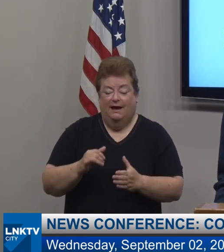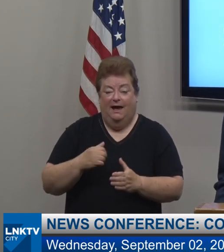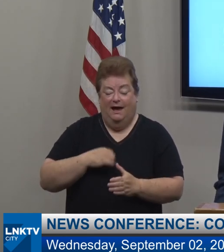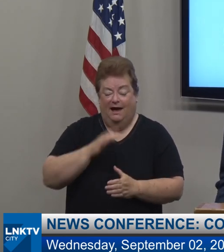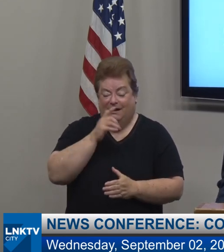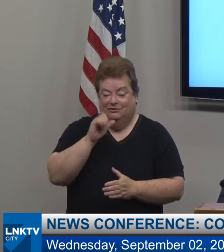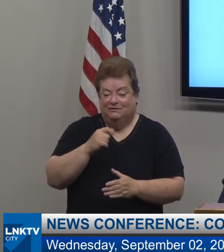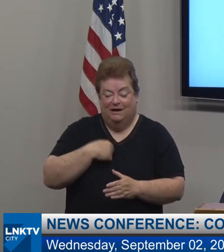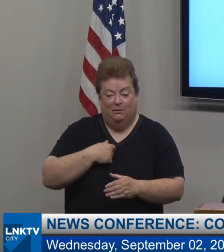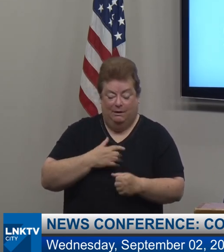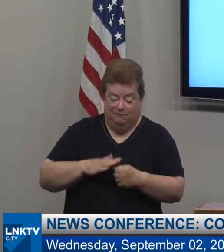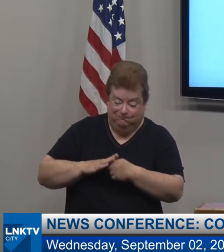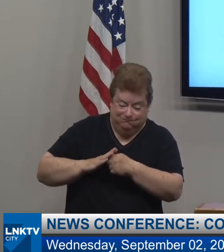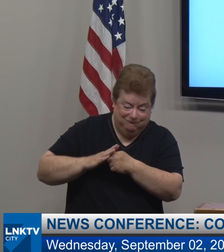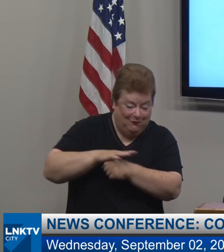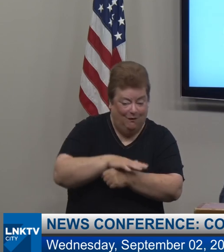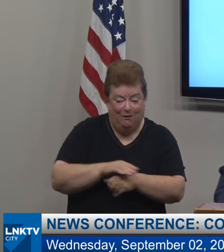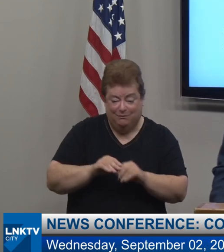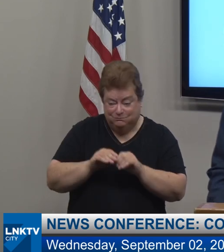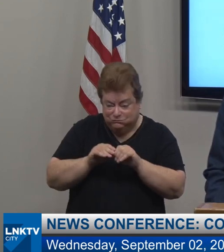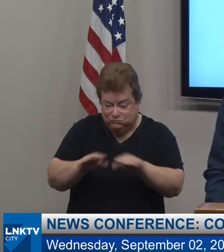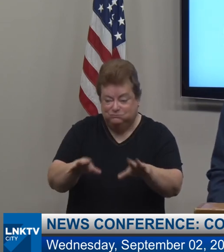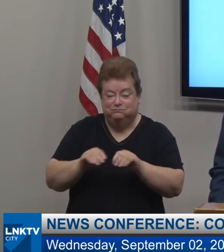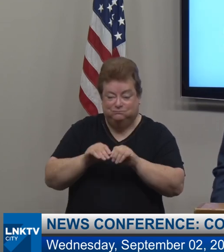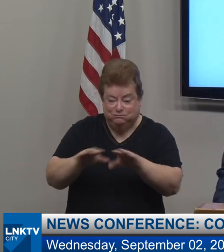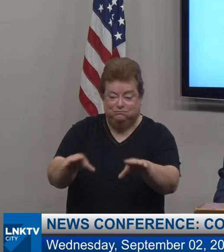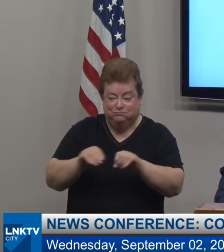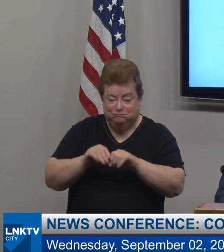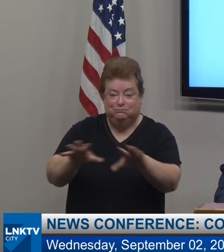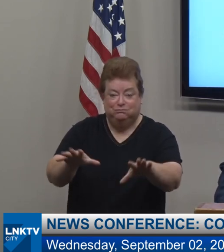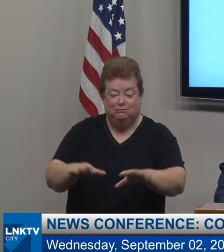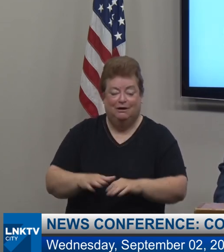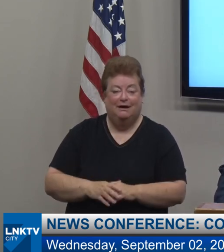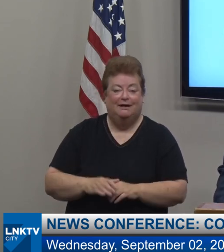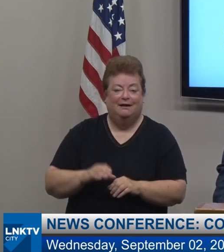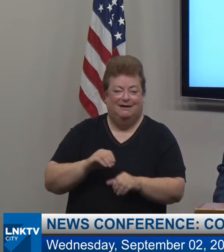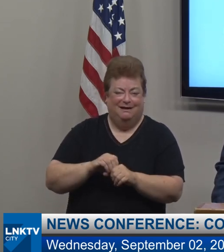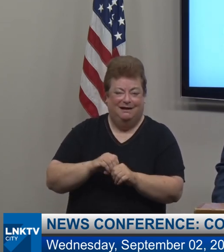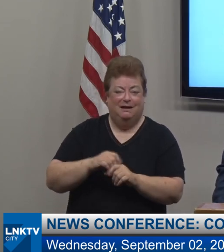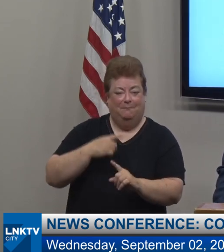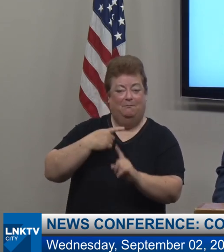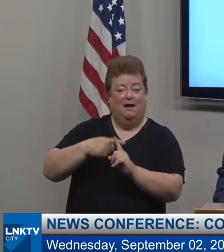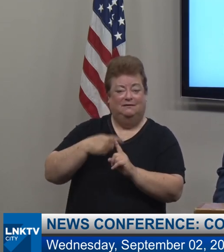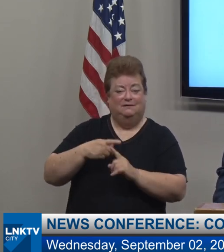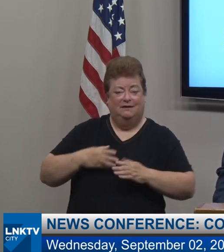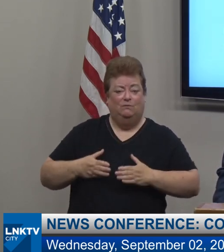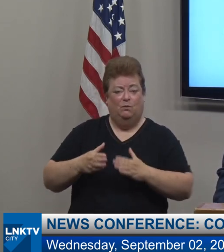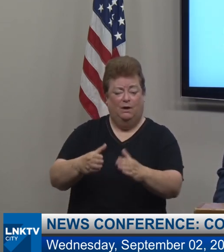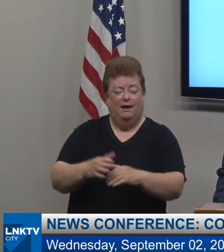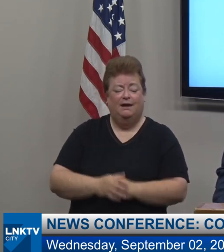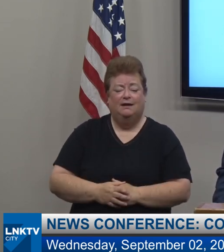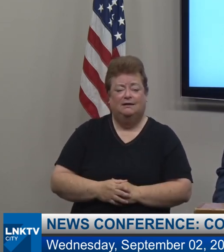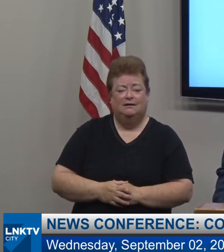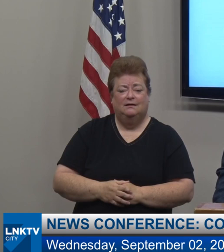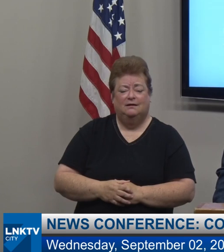put it that way. We've done that in a very, very proactive way. I think you're aware that